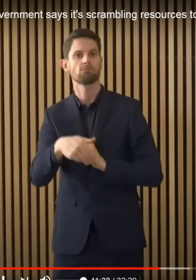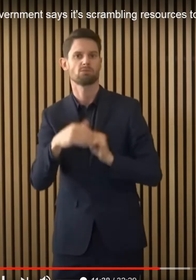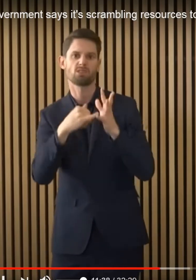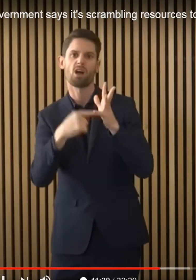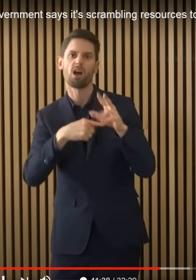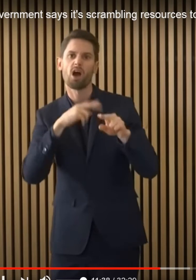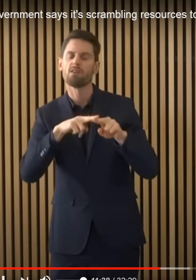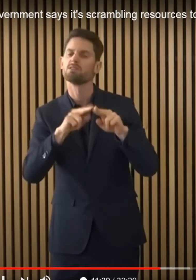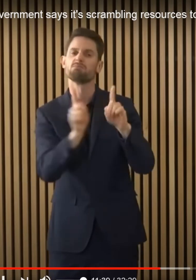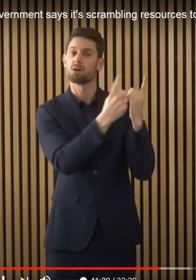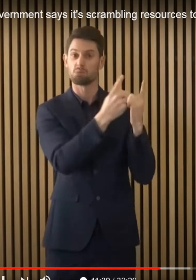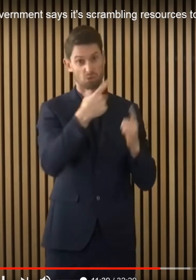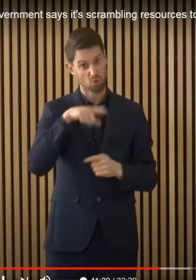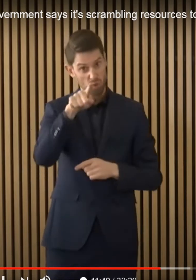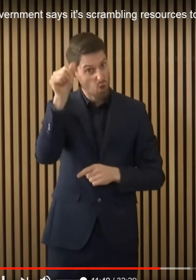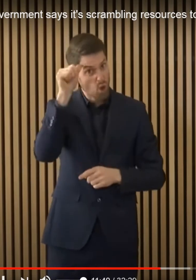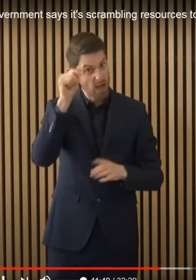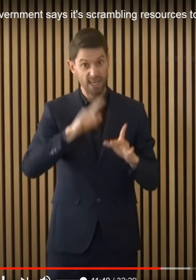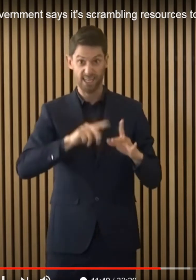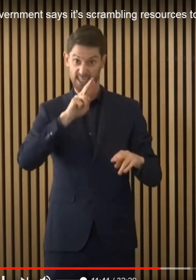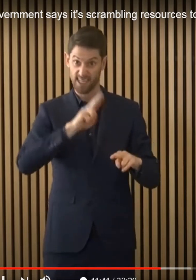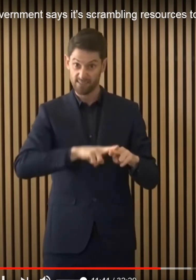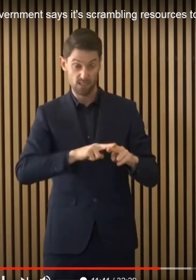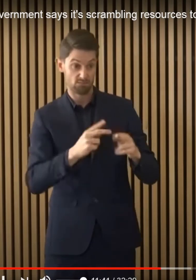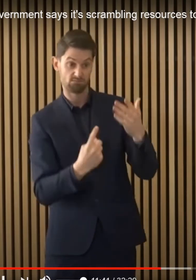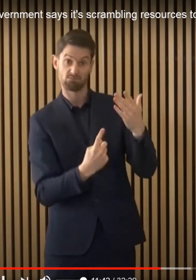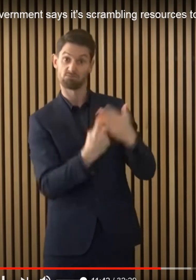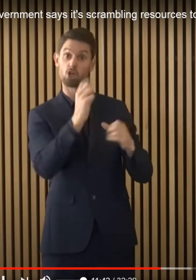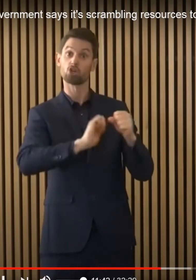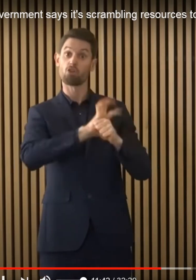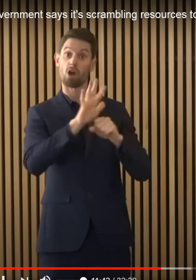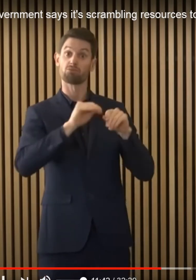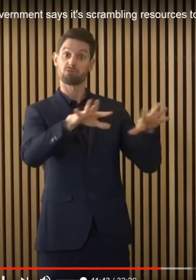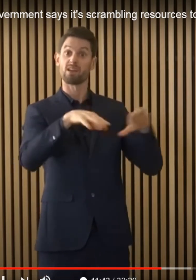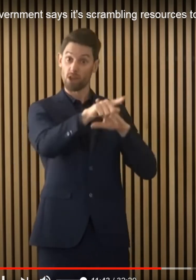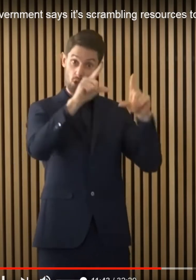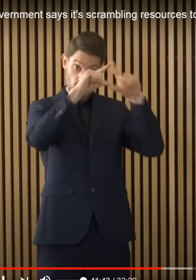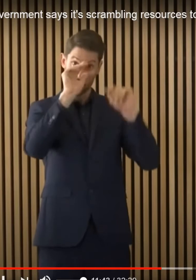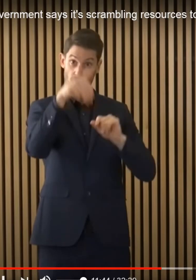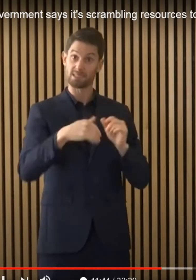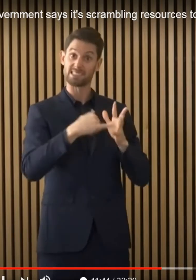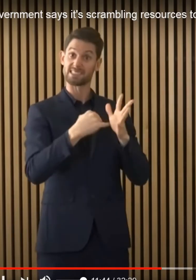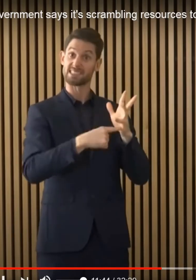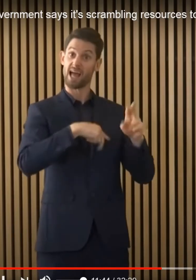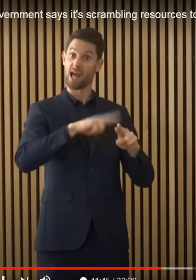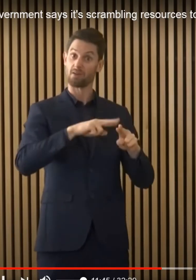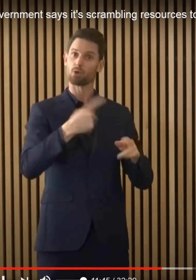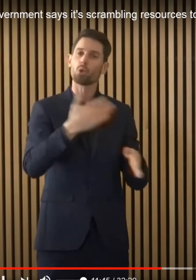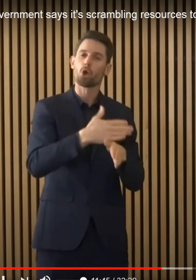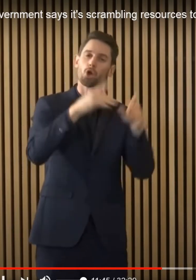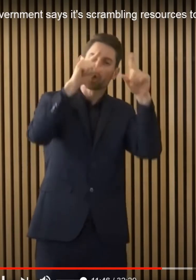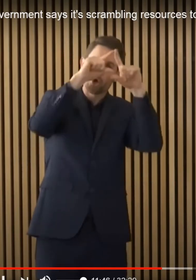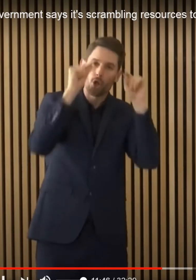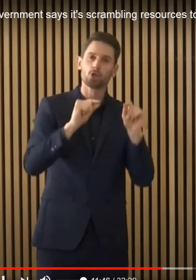are infections and contacts, then our workforce is diminished significantly. I want to reassure all